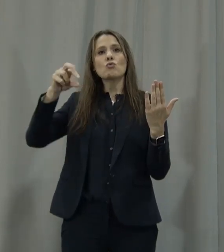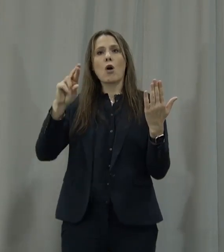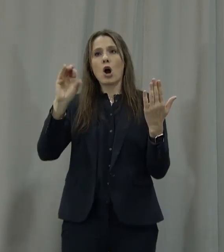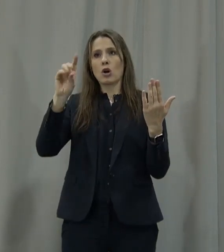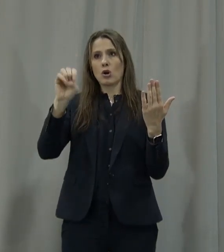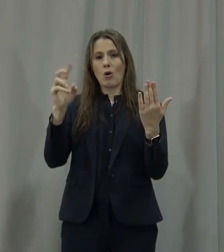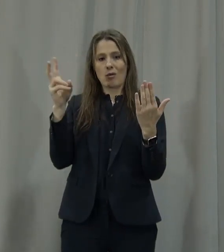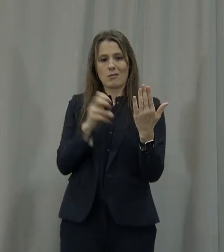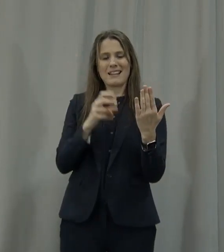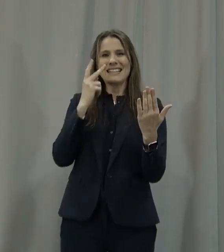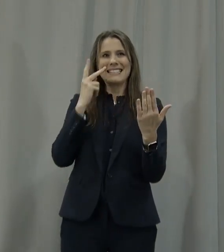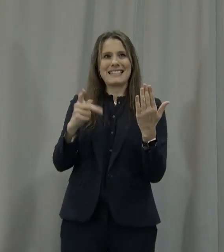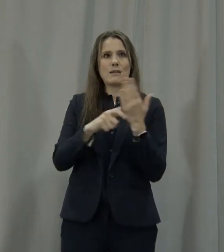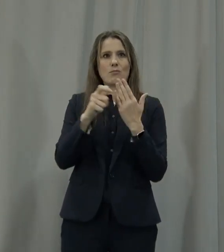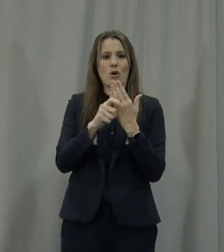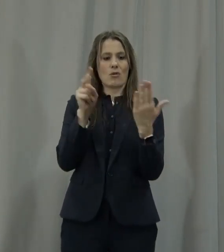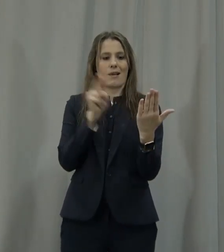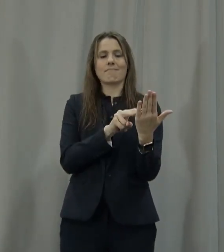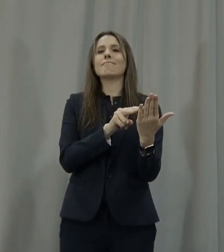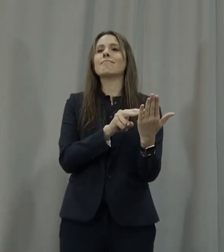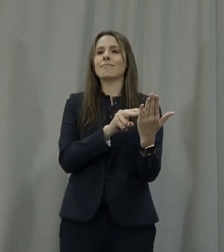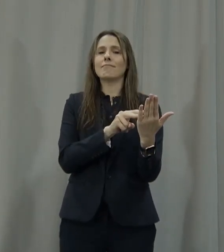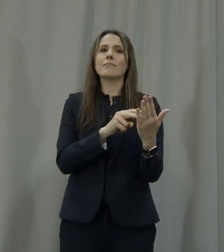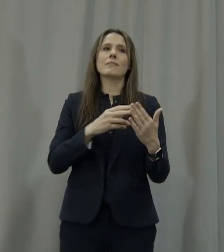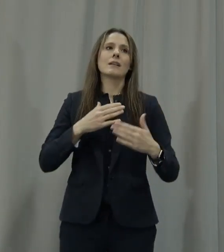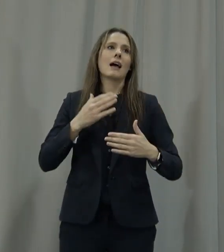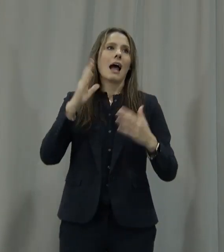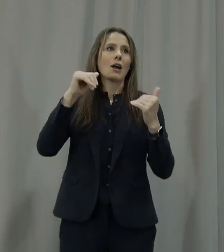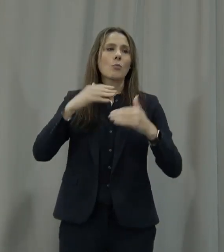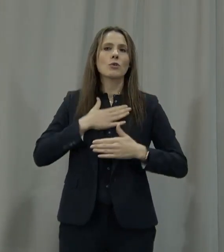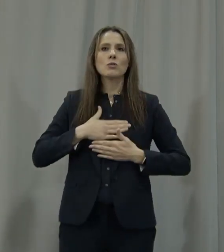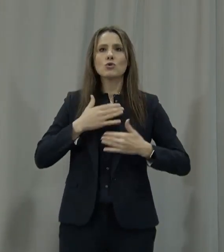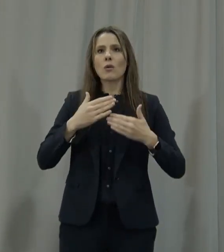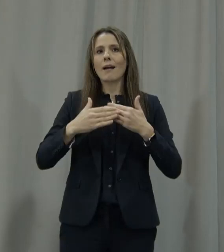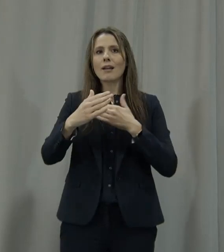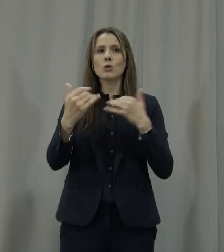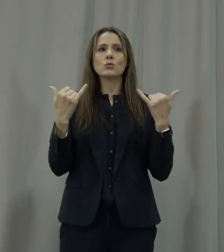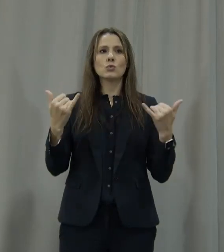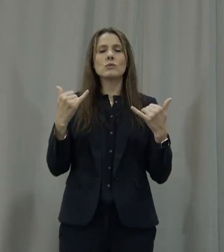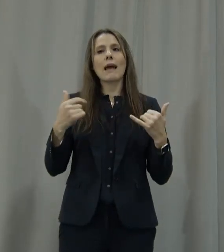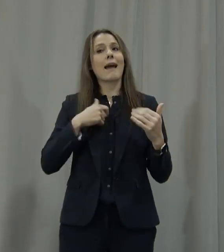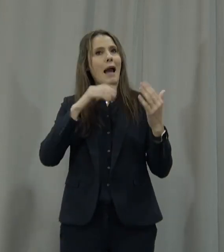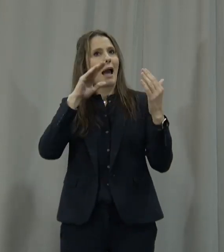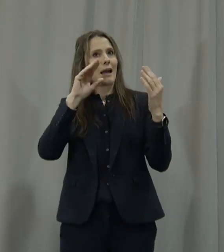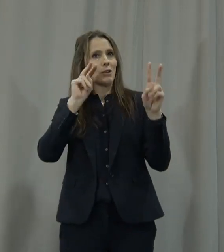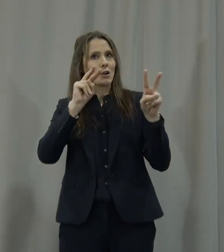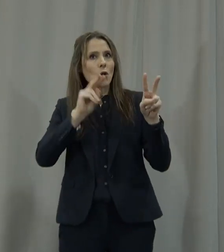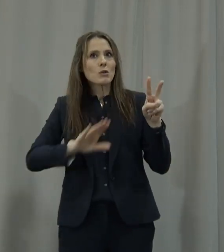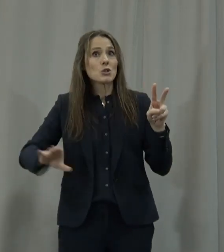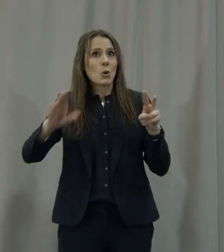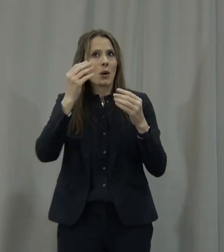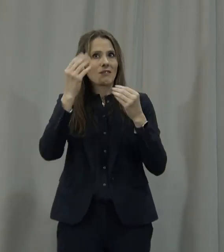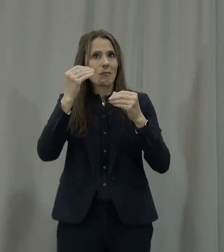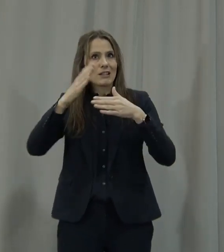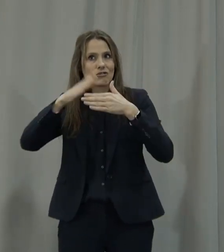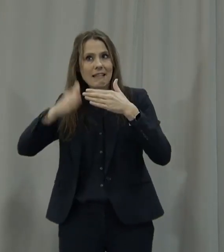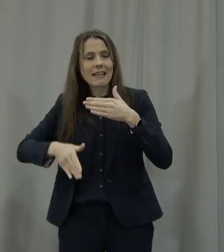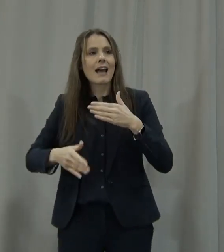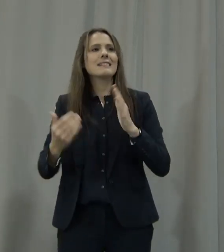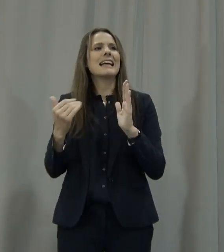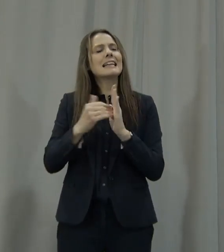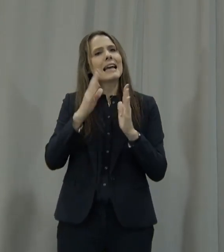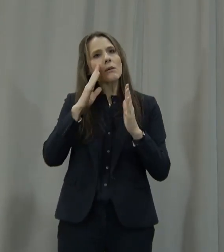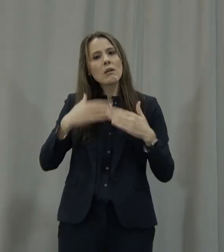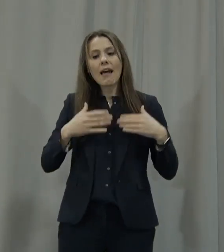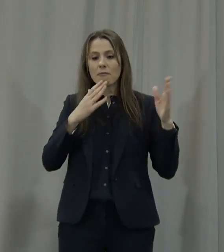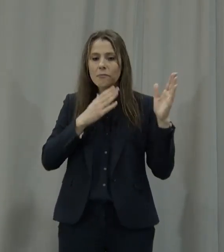this program. We hope that you enjoy this day. We look forward to the information you will receive and share. And at the end of this, again, discuss